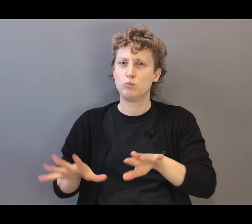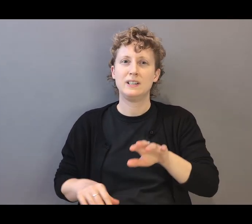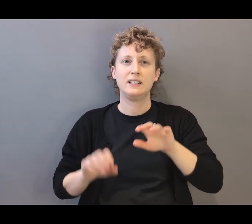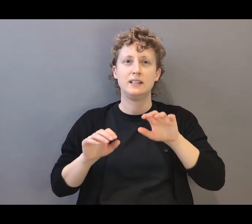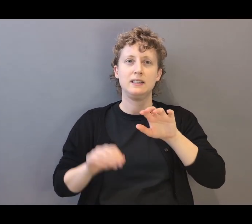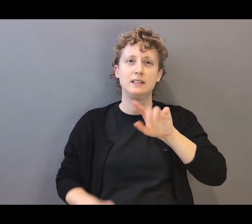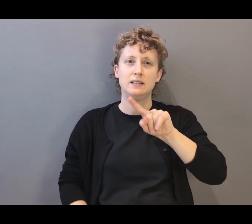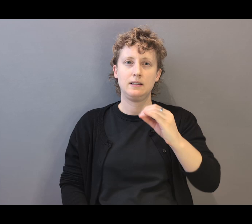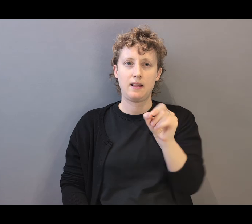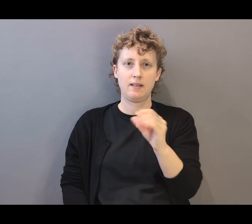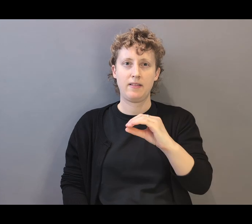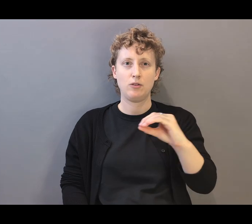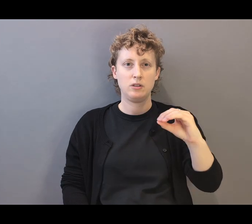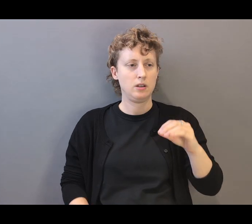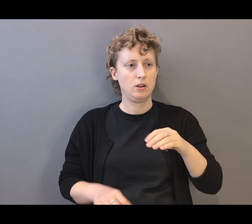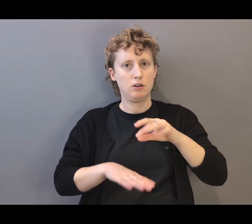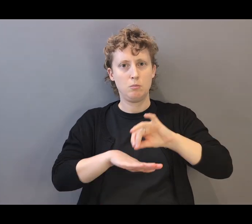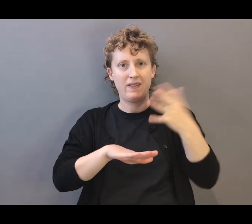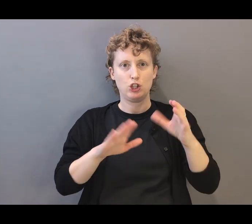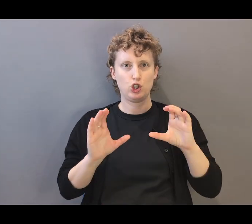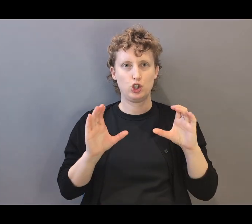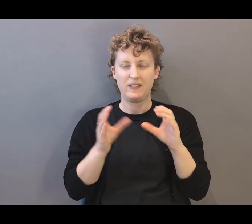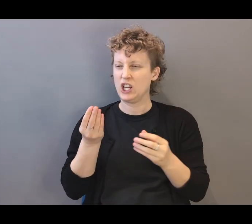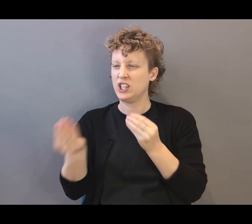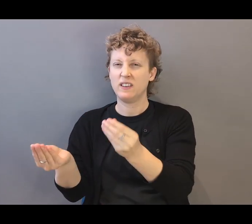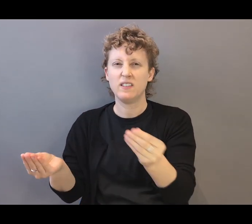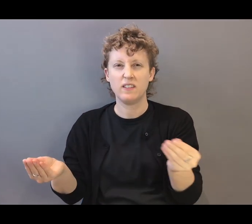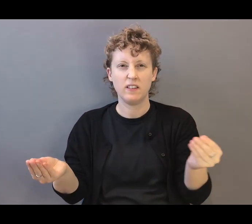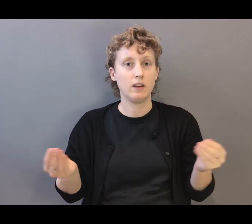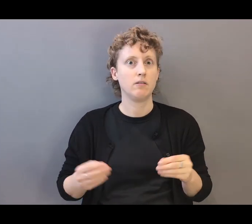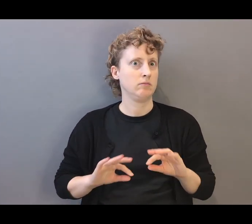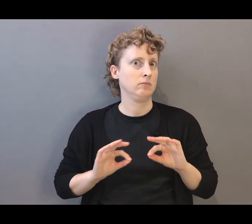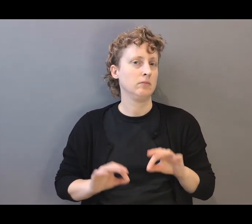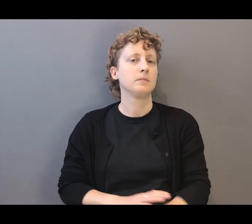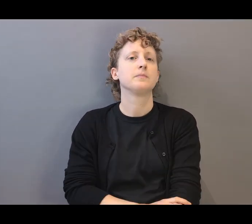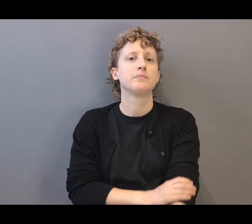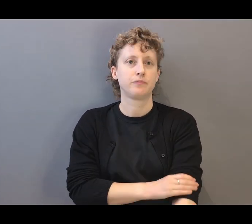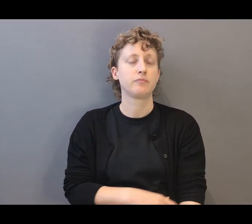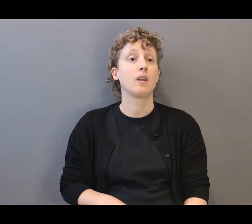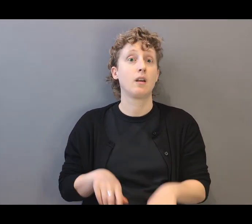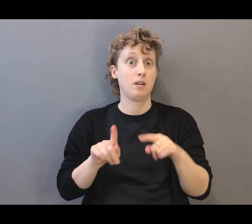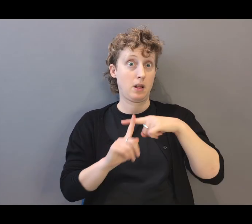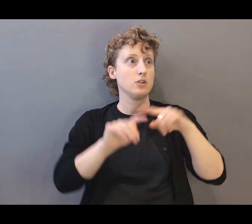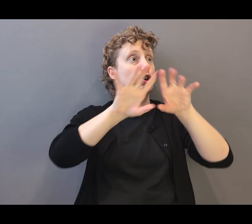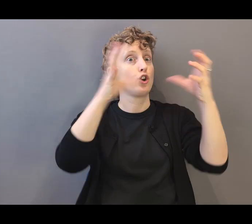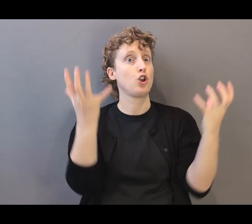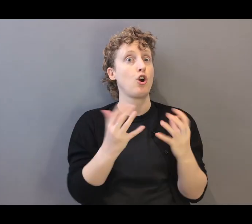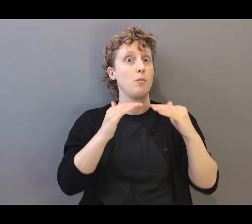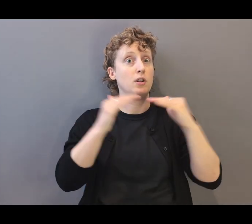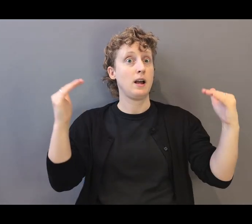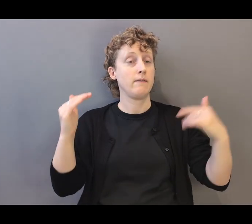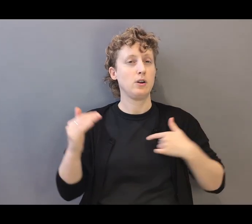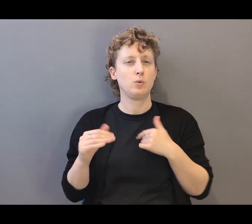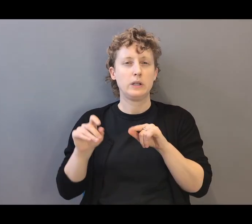make a difference. And I also know that we have, at global level, we have piloted different variations and